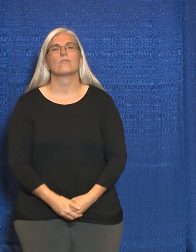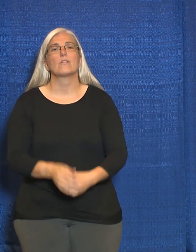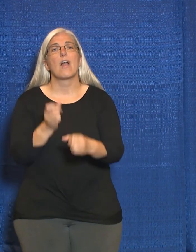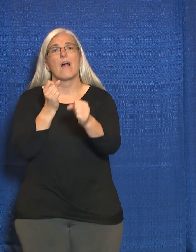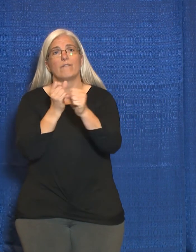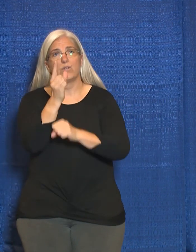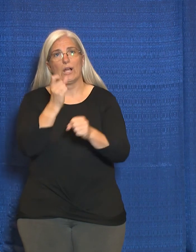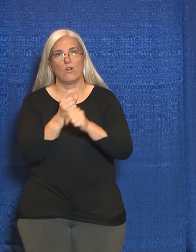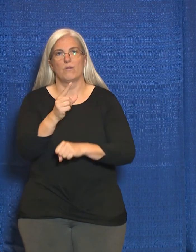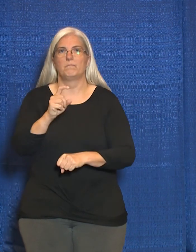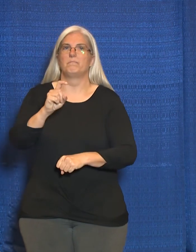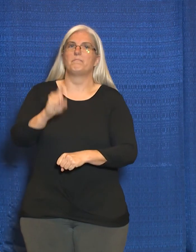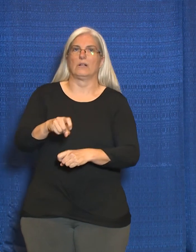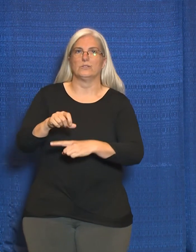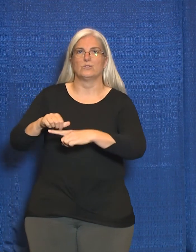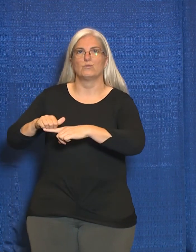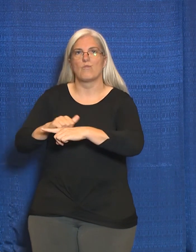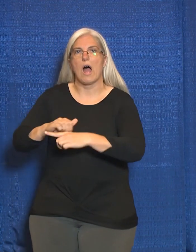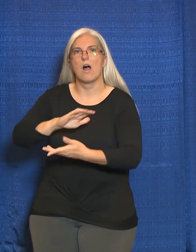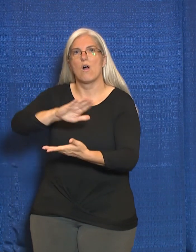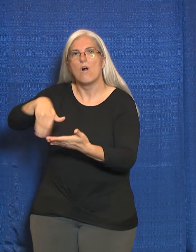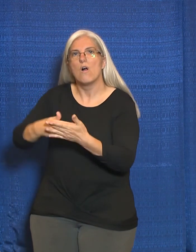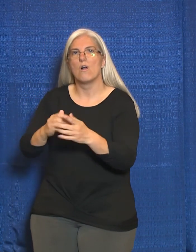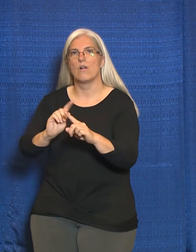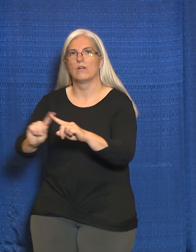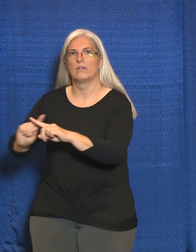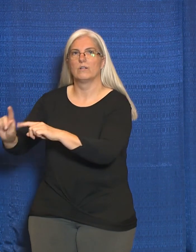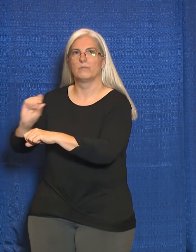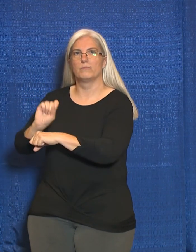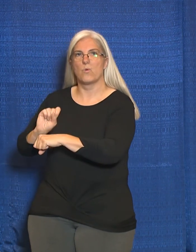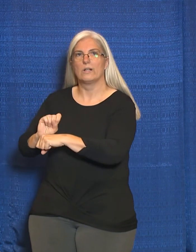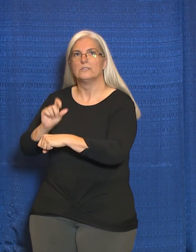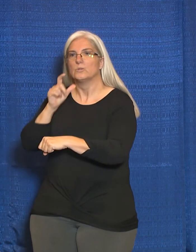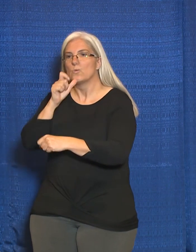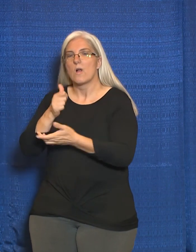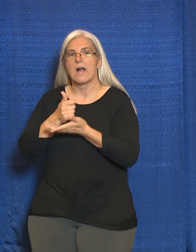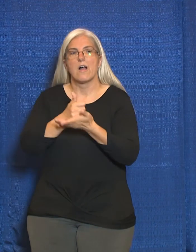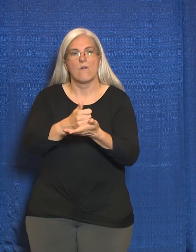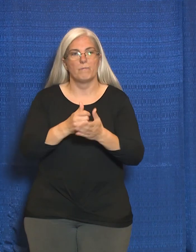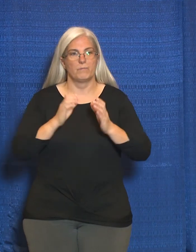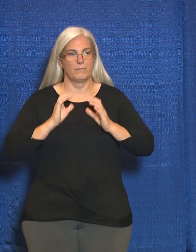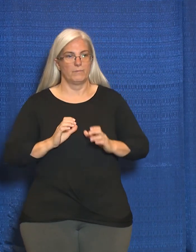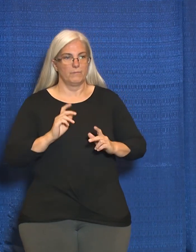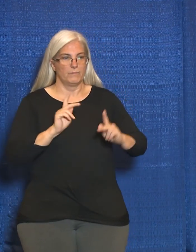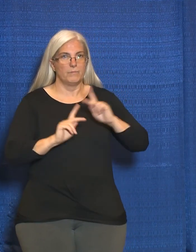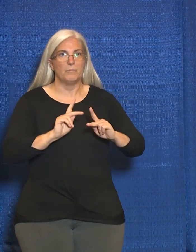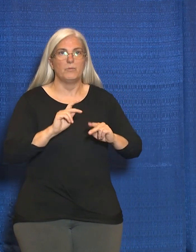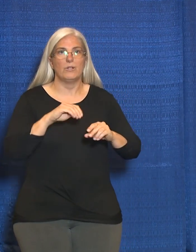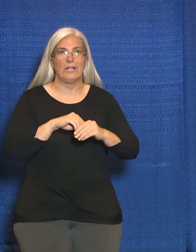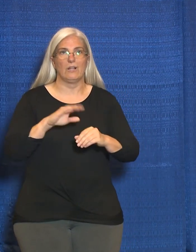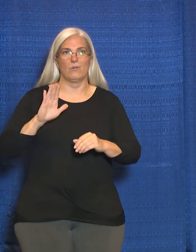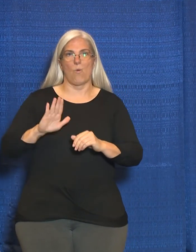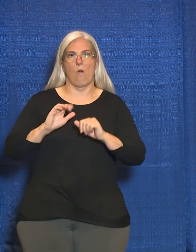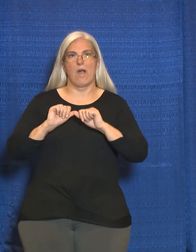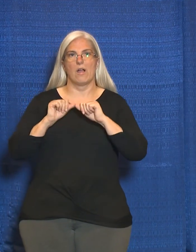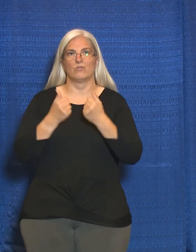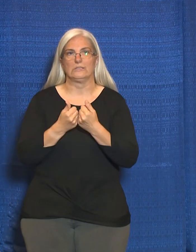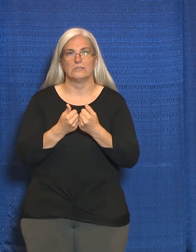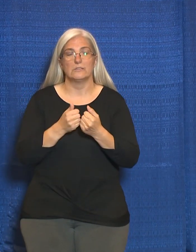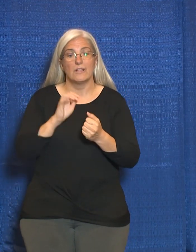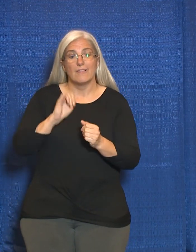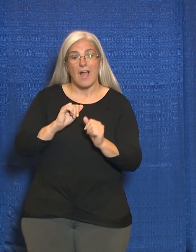Every year, you must train every employee who assists clients in your agency's application, renewal, or change of